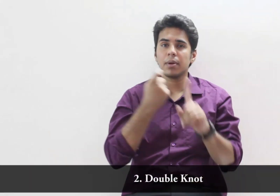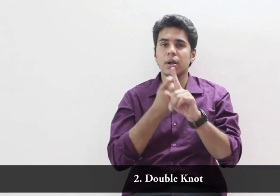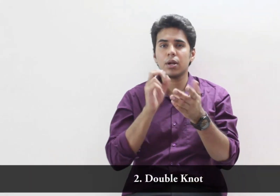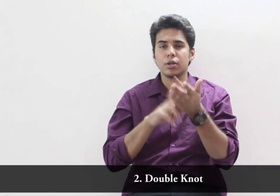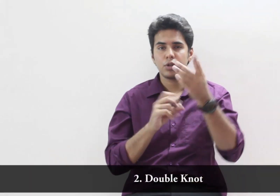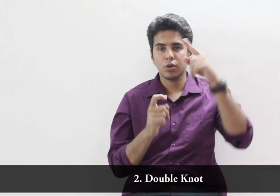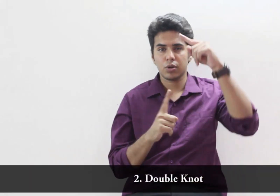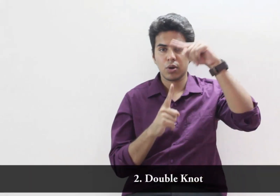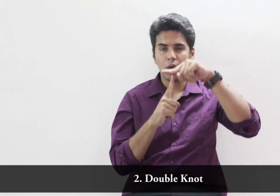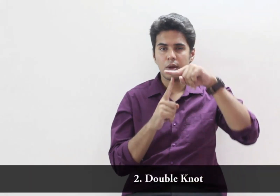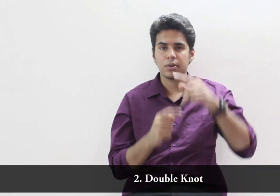Number 2. Double knot.